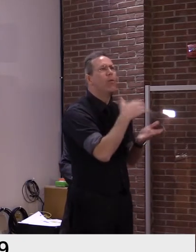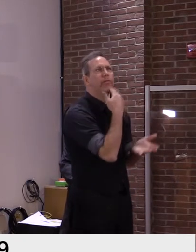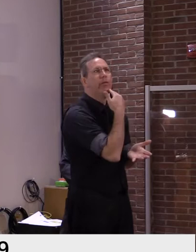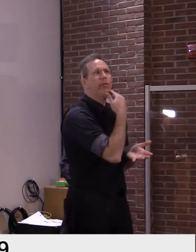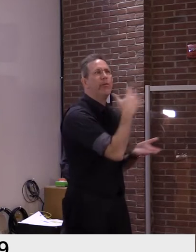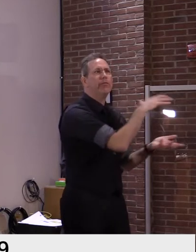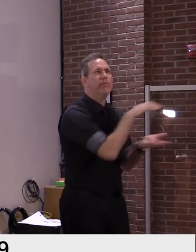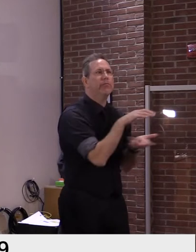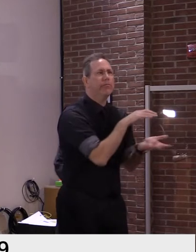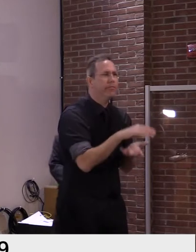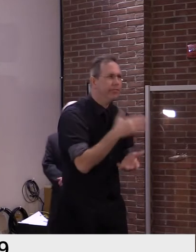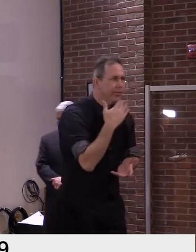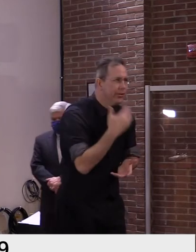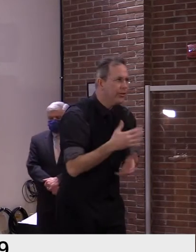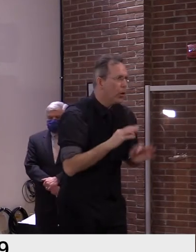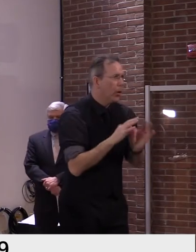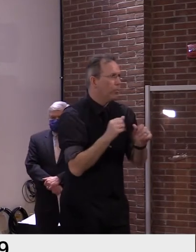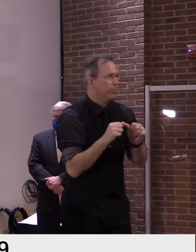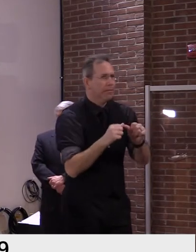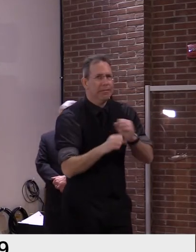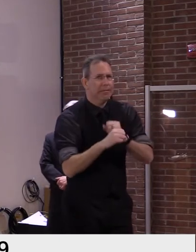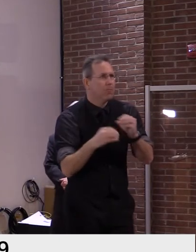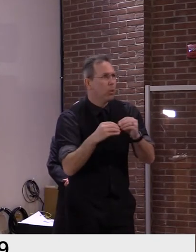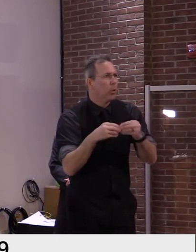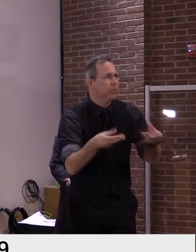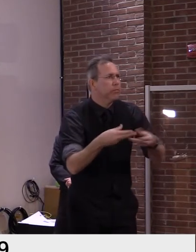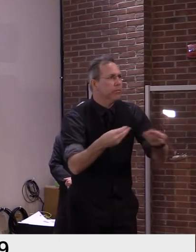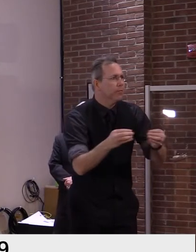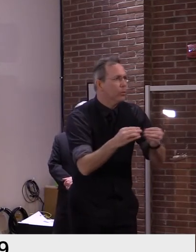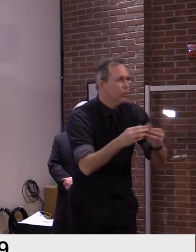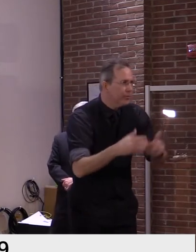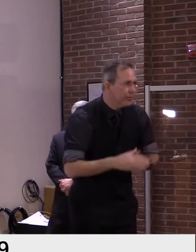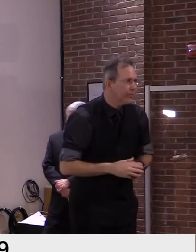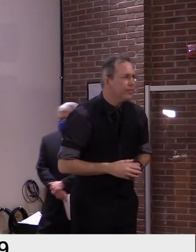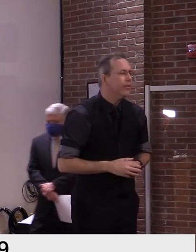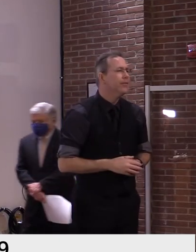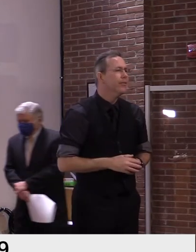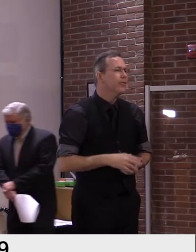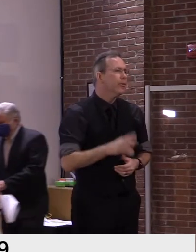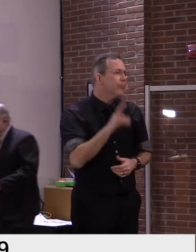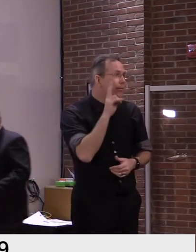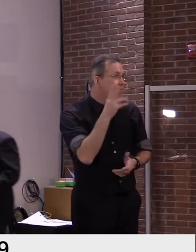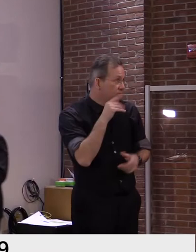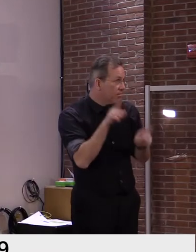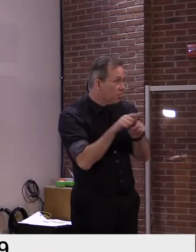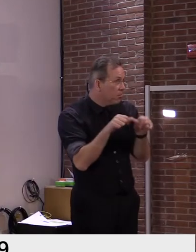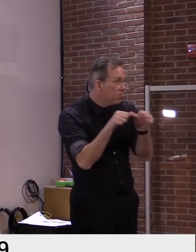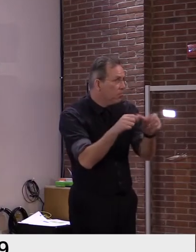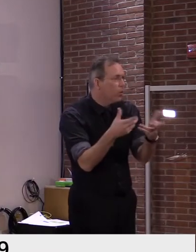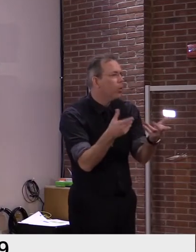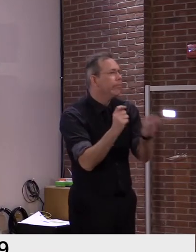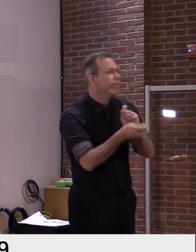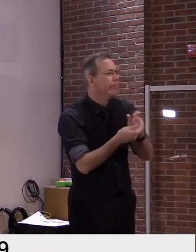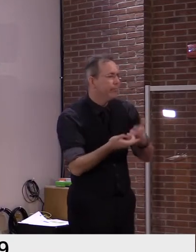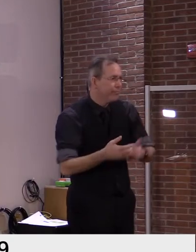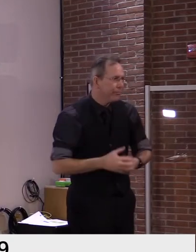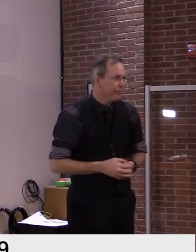out, find out what we have available. But Secretary Smith, do you have any thoughts about that?